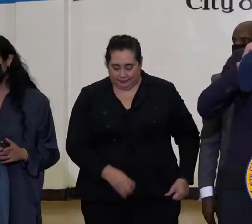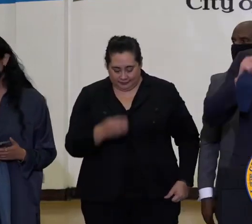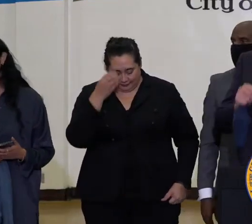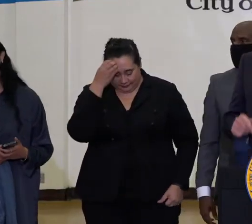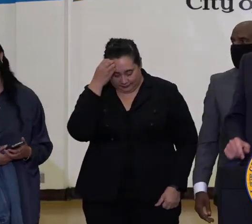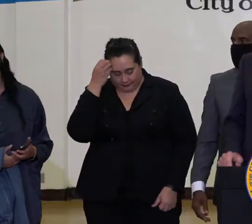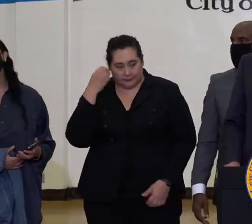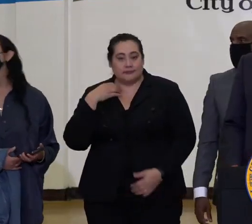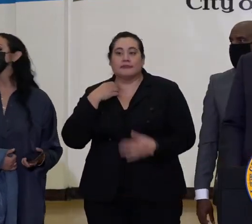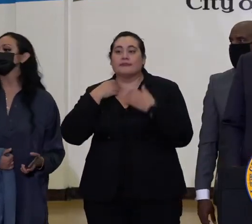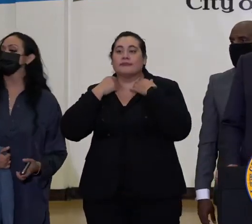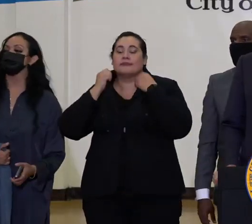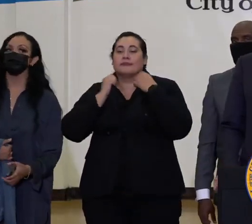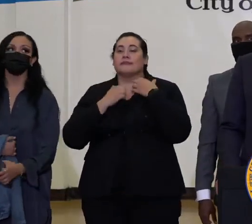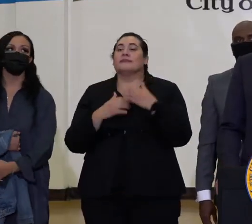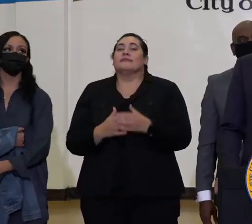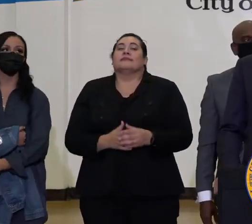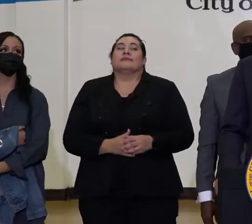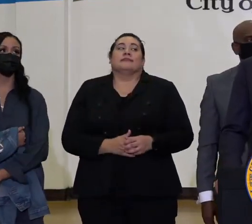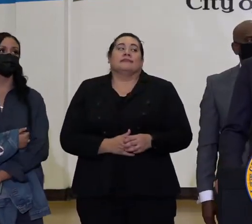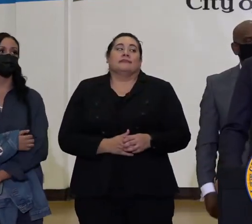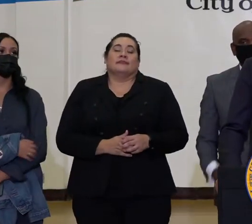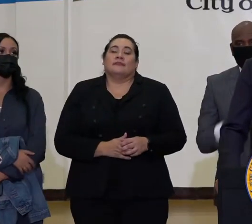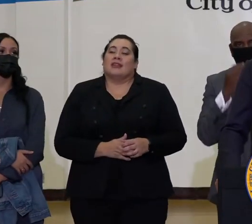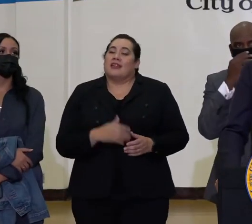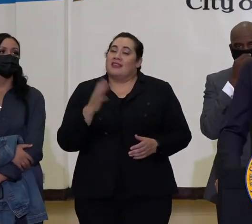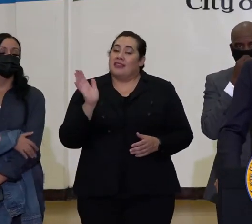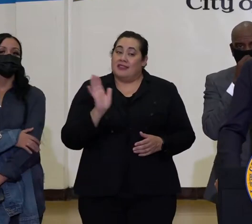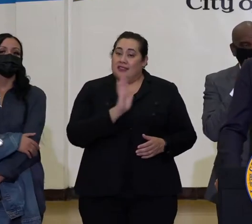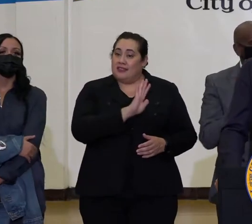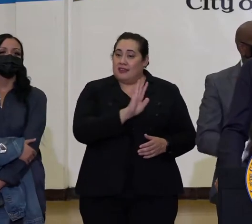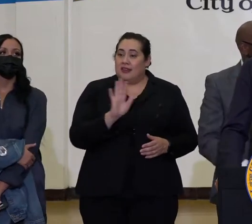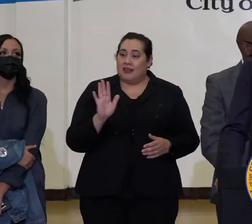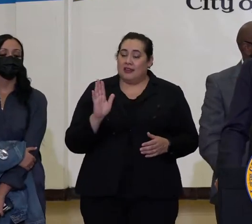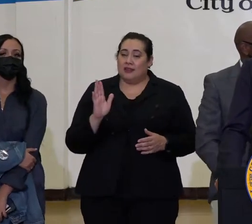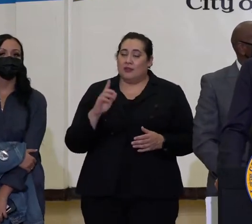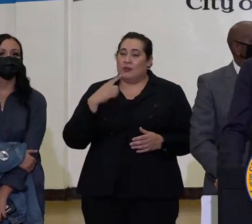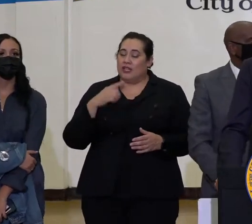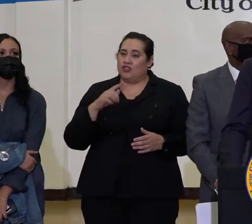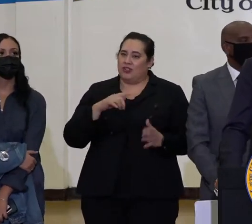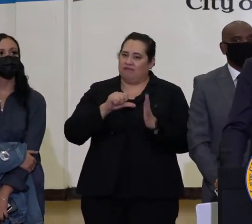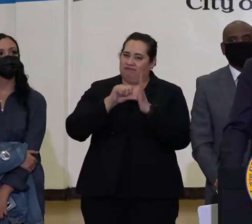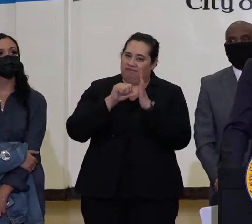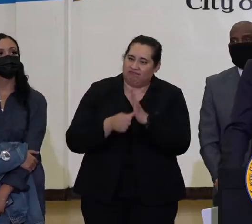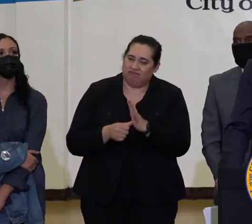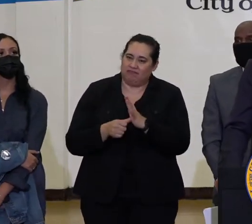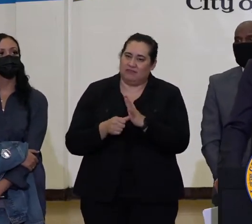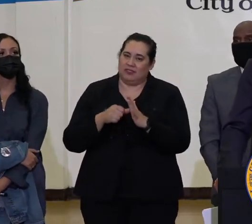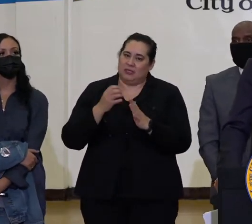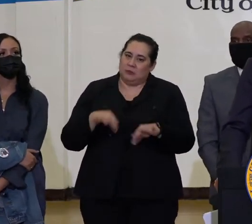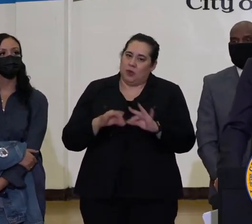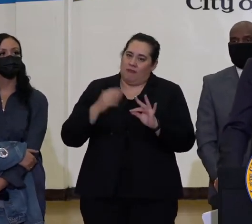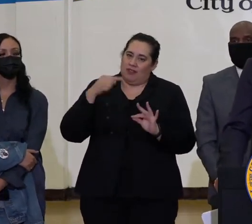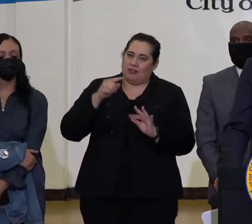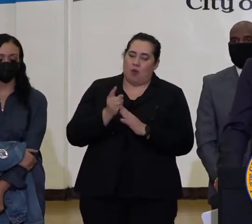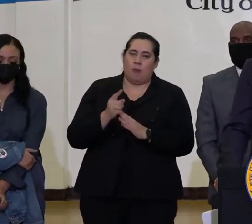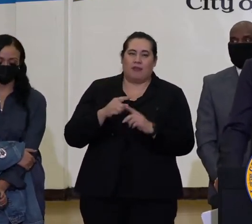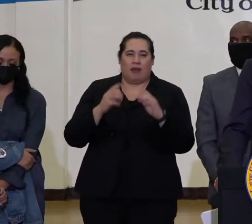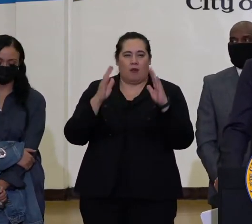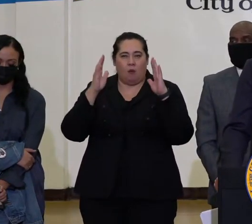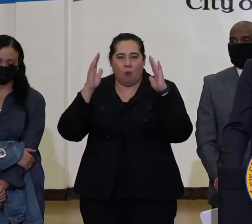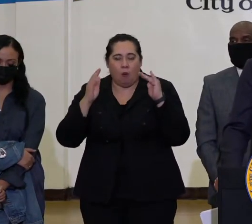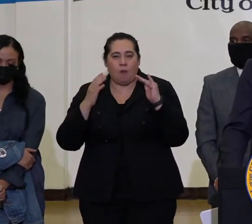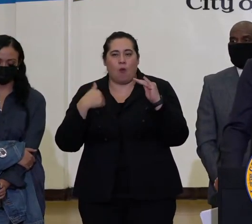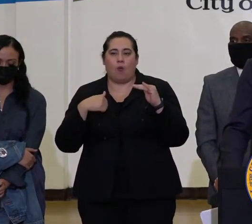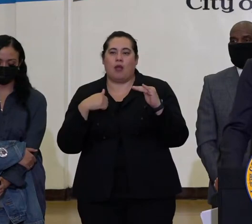So, well, that should underscore the solemnity of this moment, but the hopefulness that